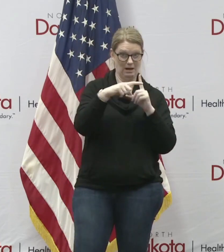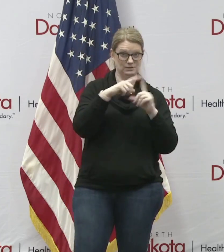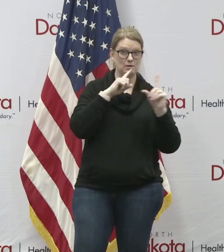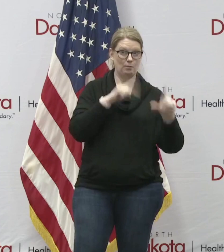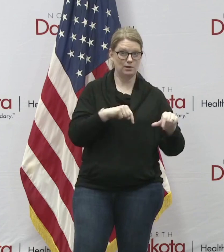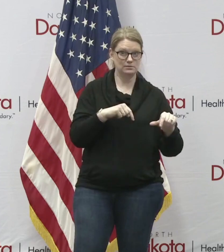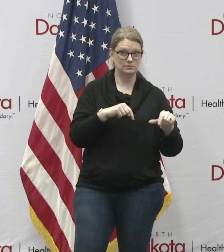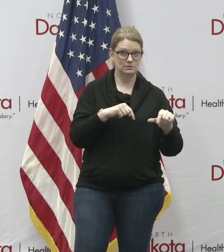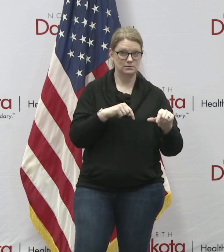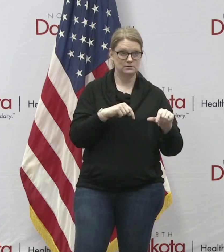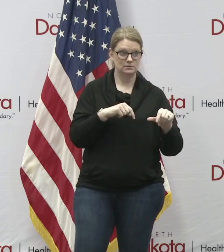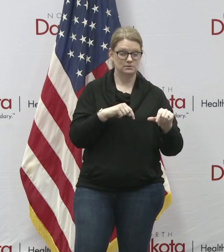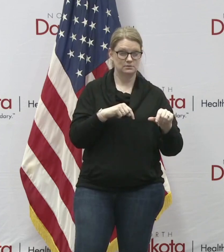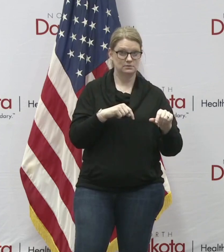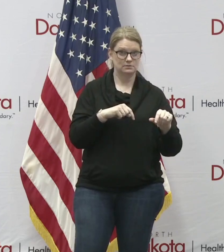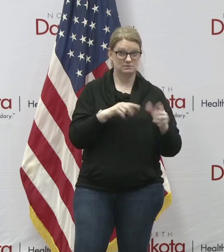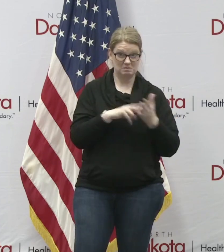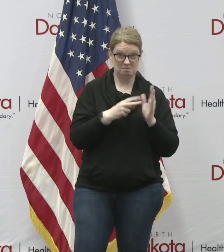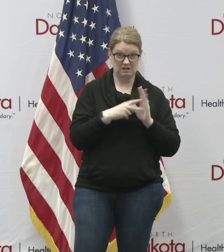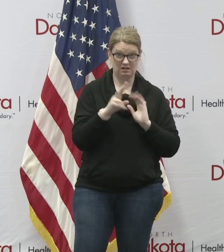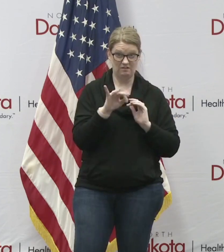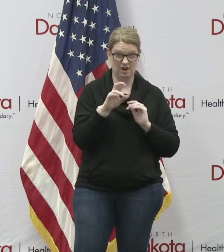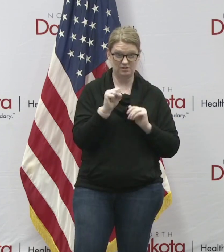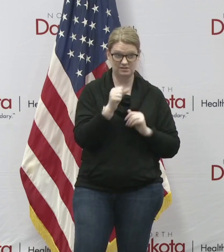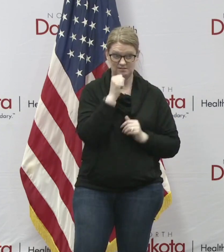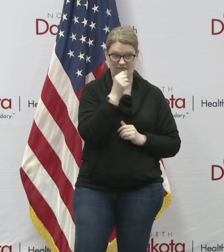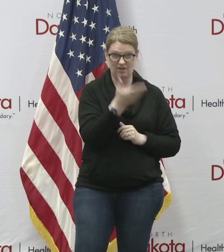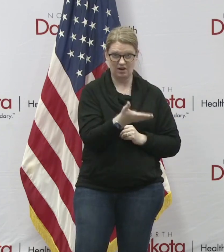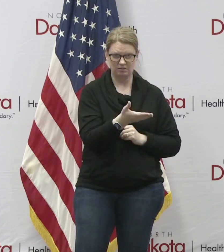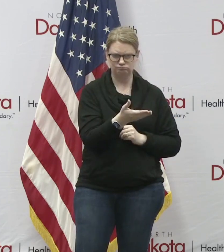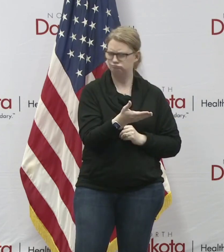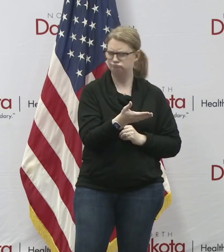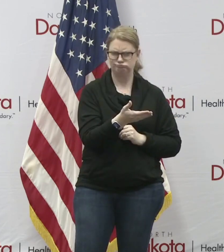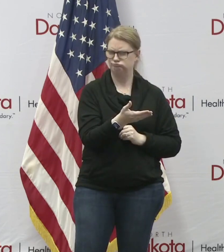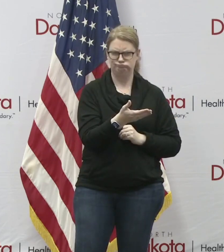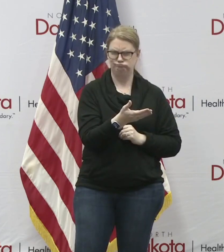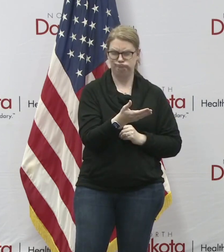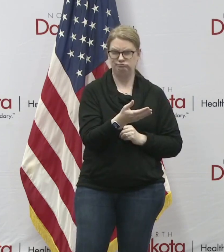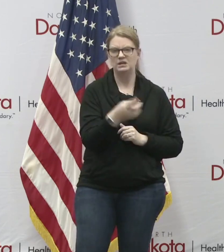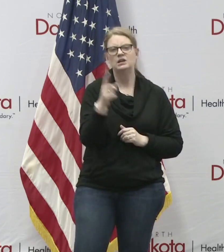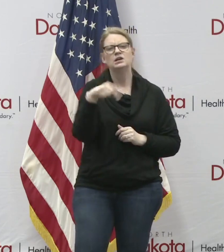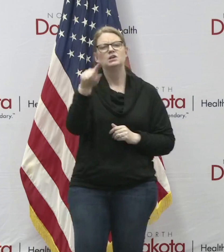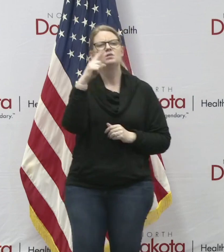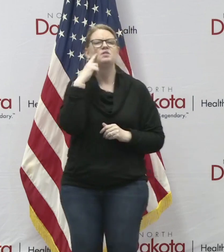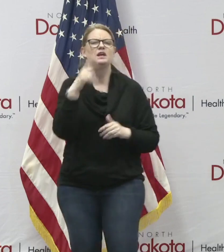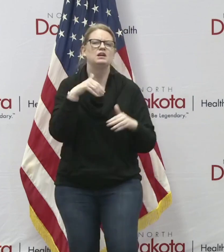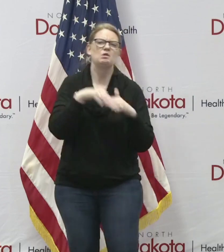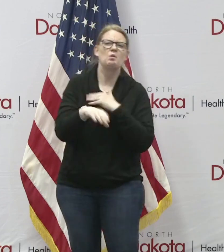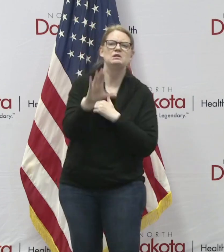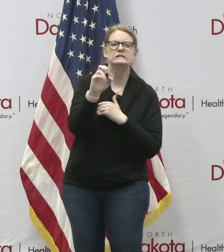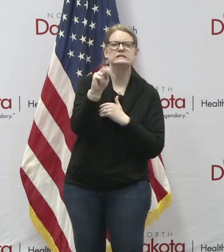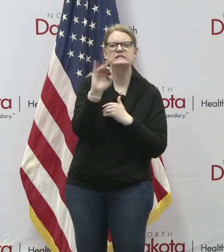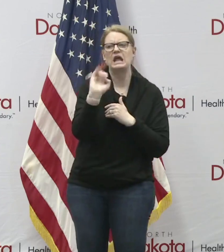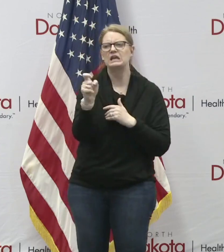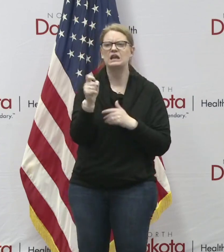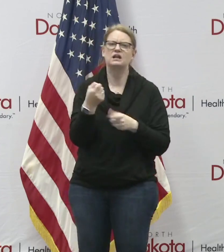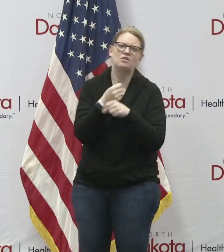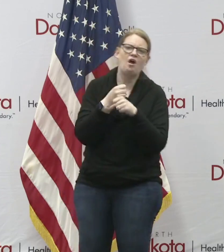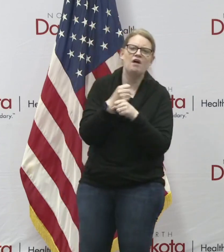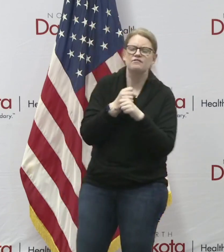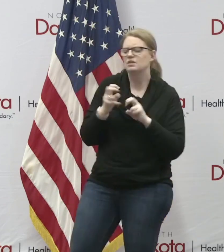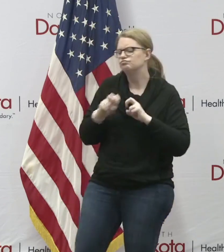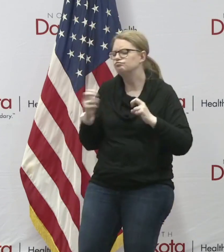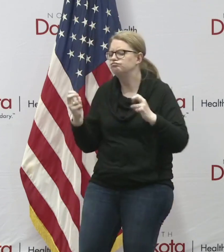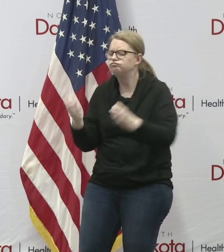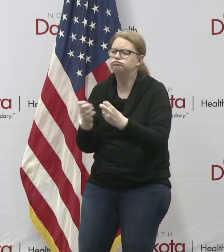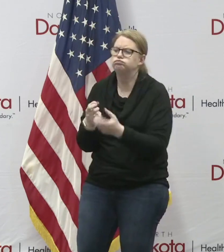yet, doesn't mean that the virus isn't there. And if somebody thinks that going to the Senex and having coffee with 9 people sitting closely together